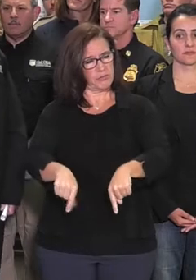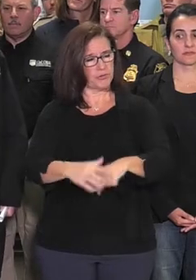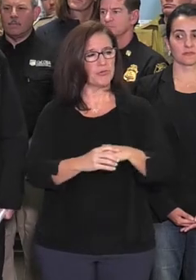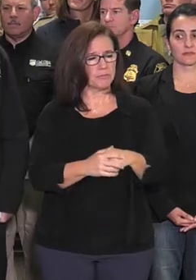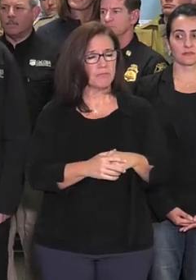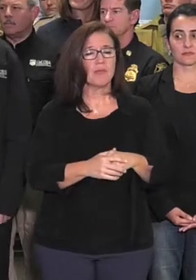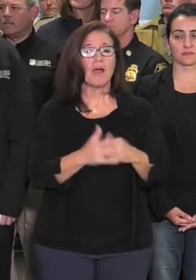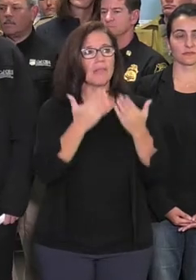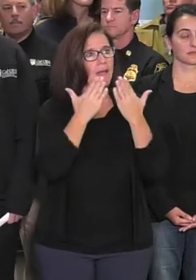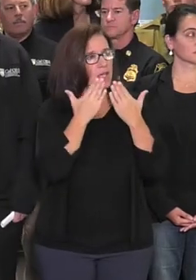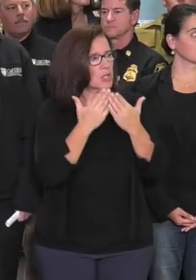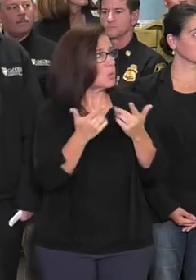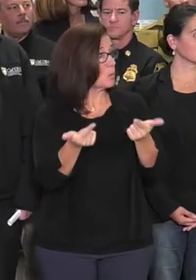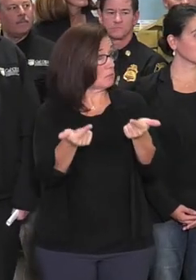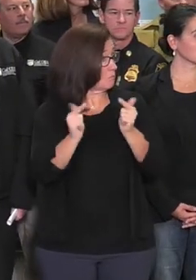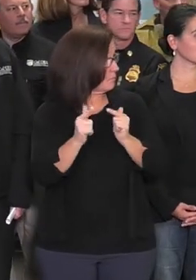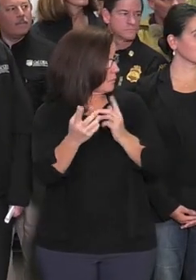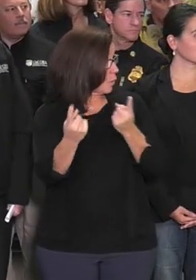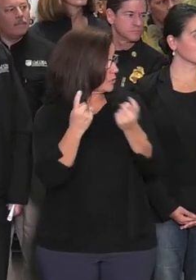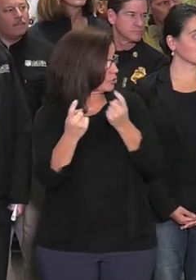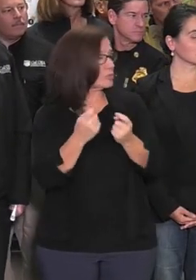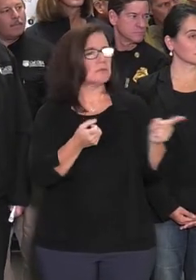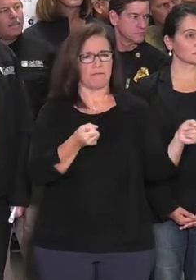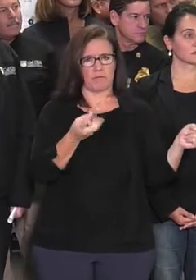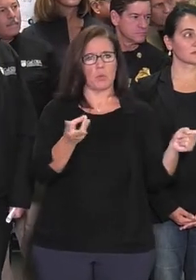we can take some questions if you have any.